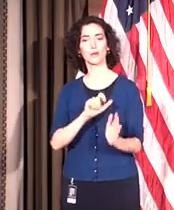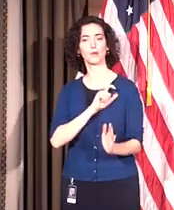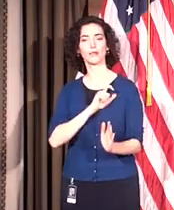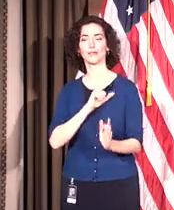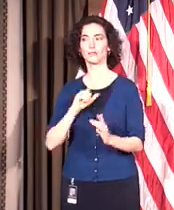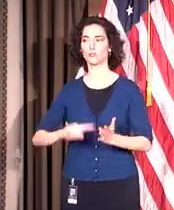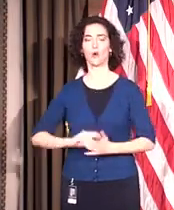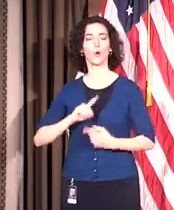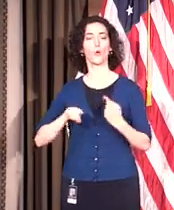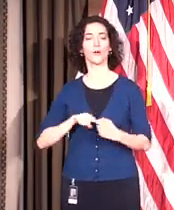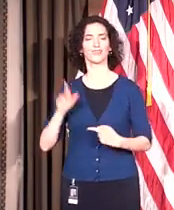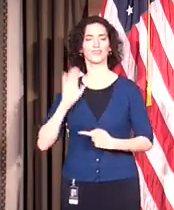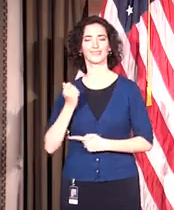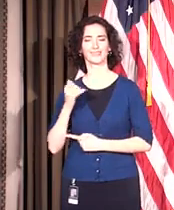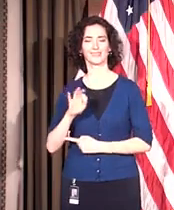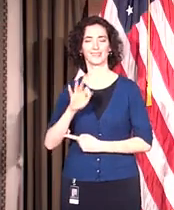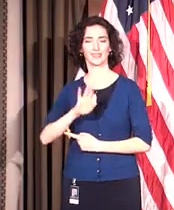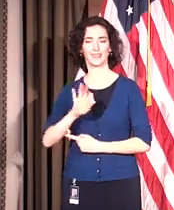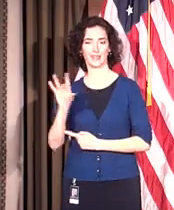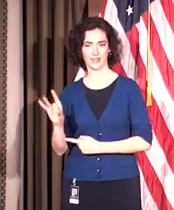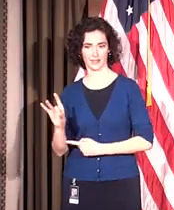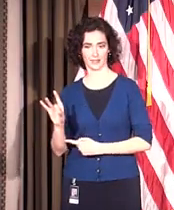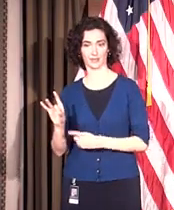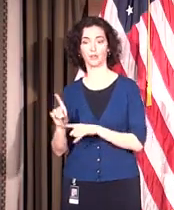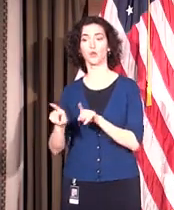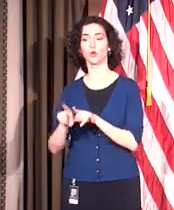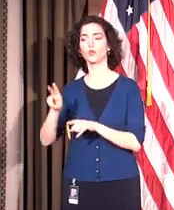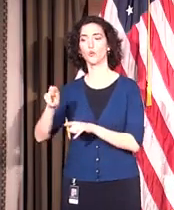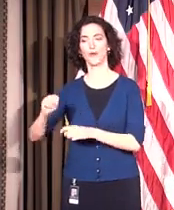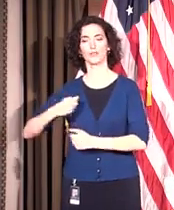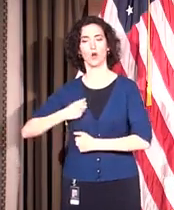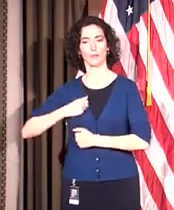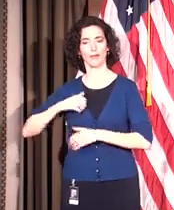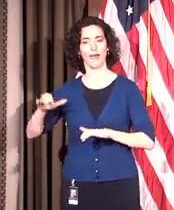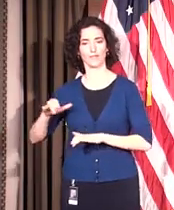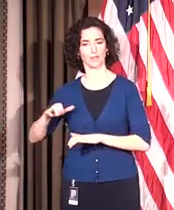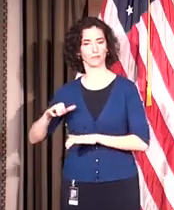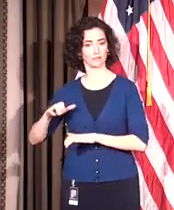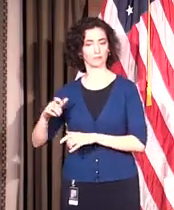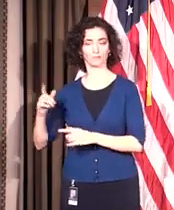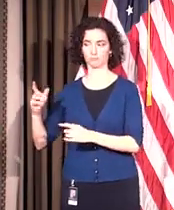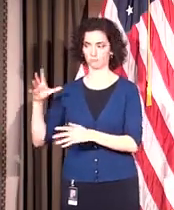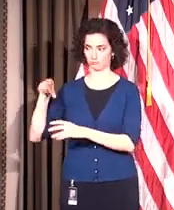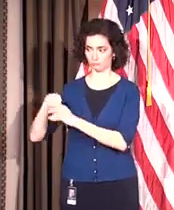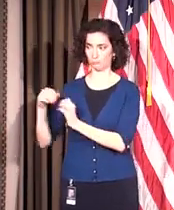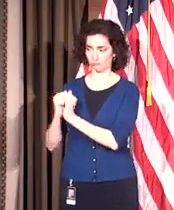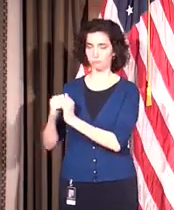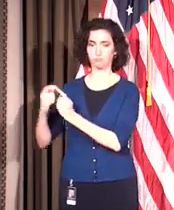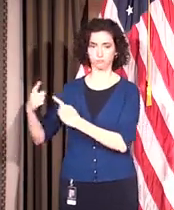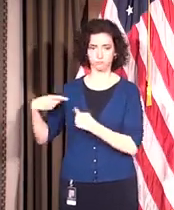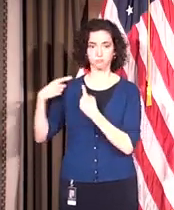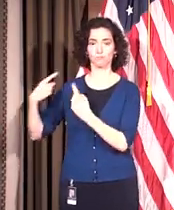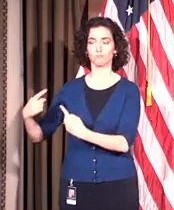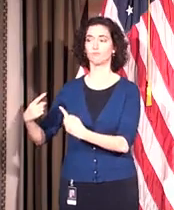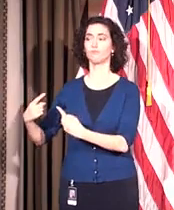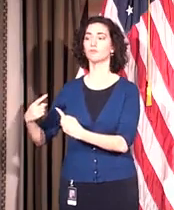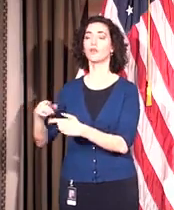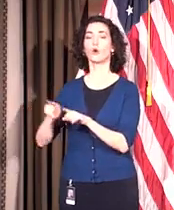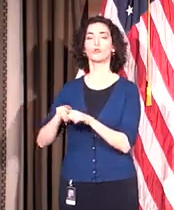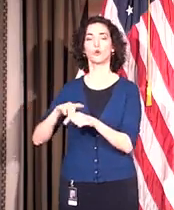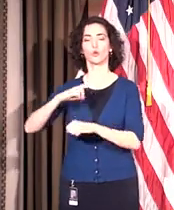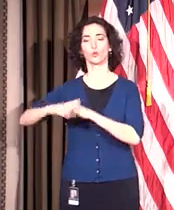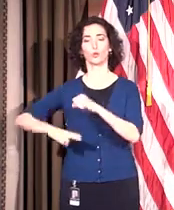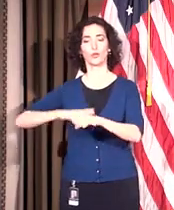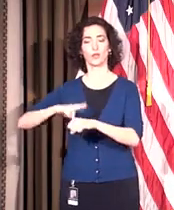1998. He's been an active duty soldier in the United States Army, and he retired from the Louisiana